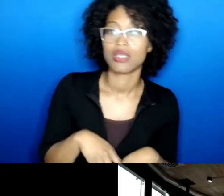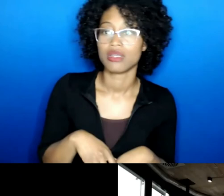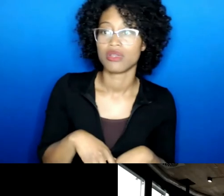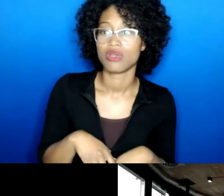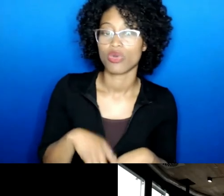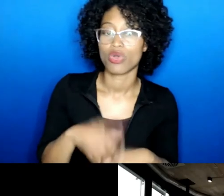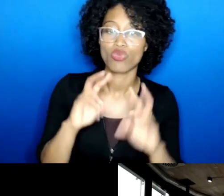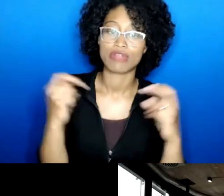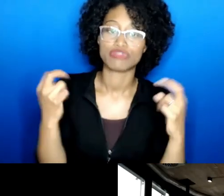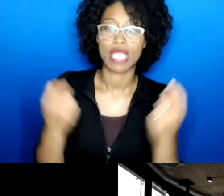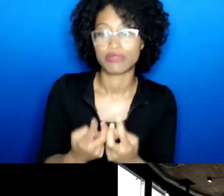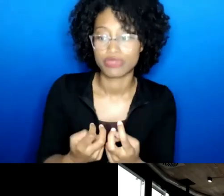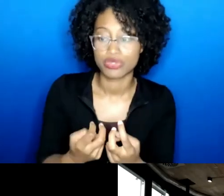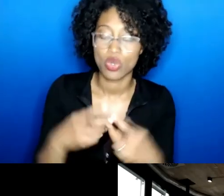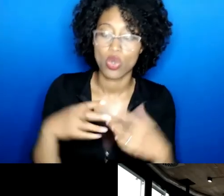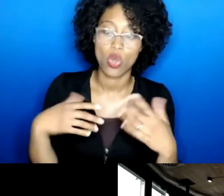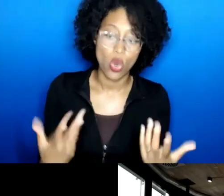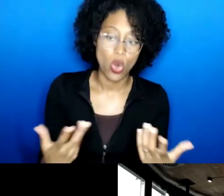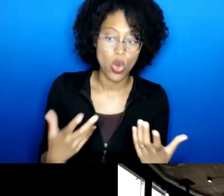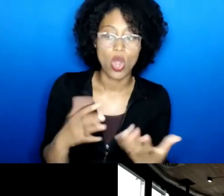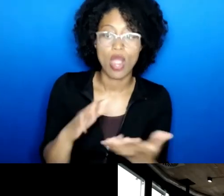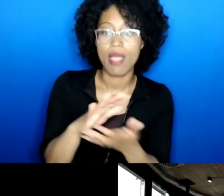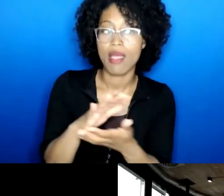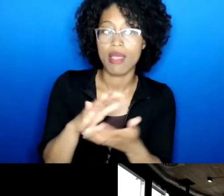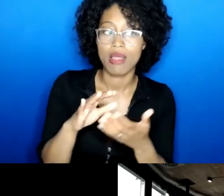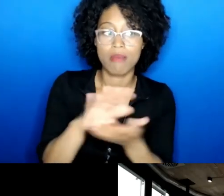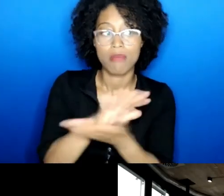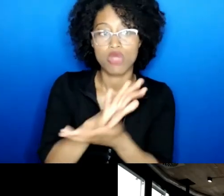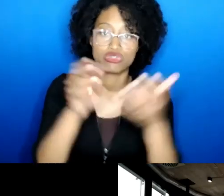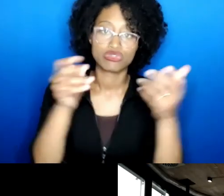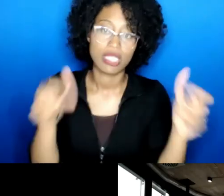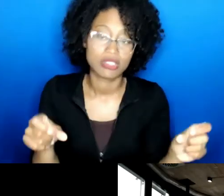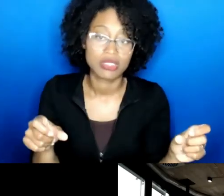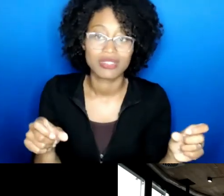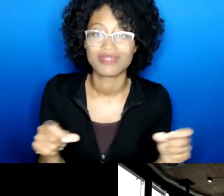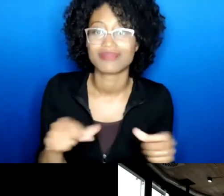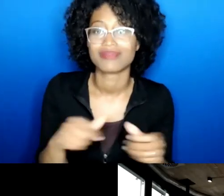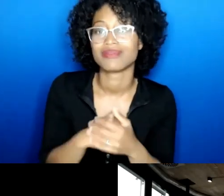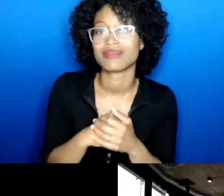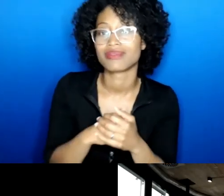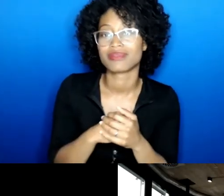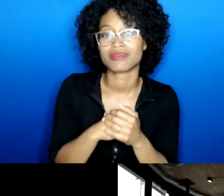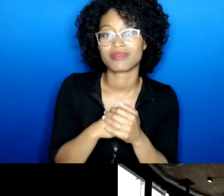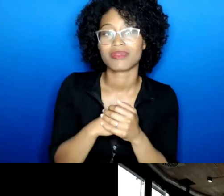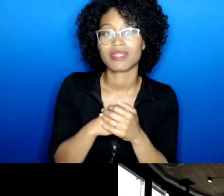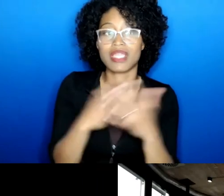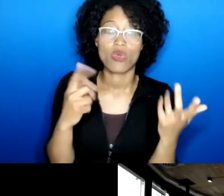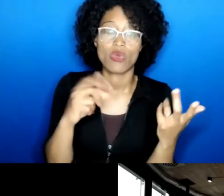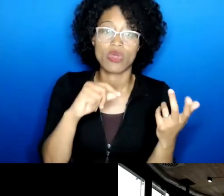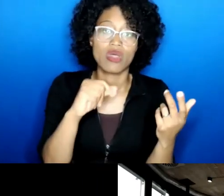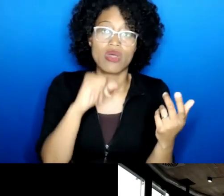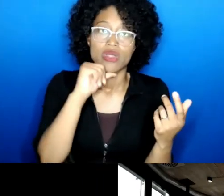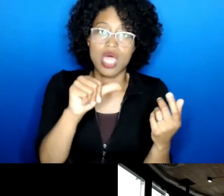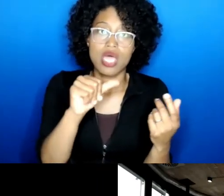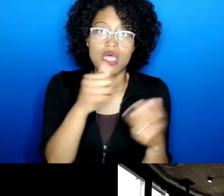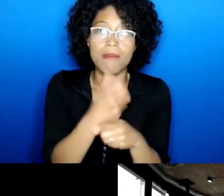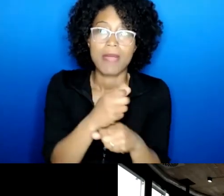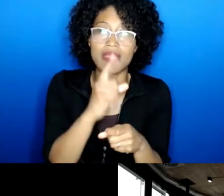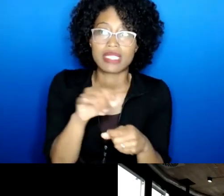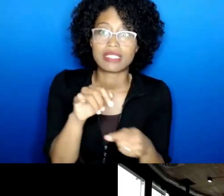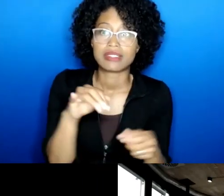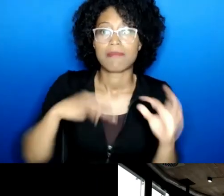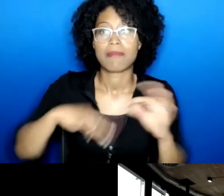roundtables or poster sessions, but we are not trying to make this benefit exclusive to paper submissions.